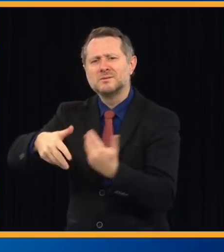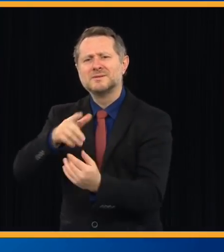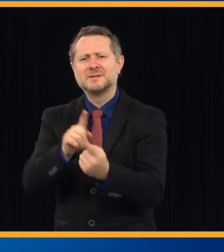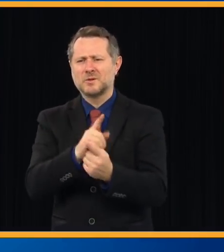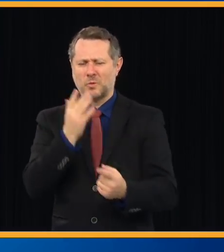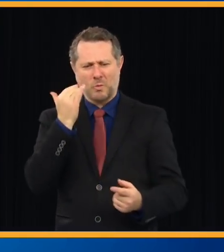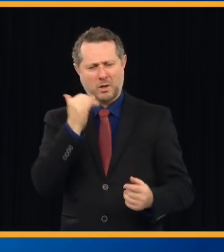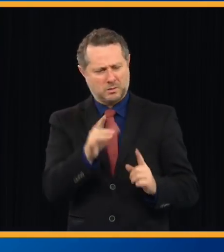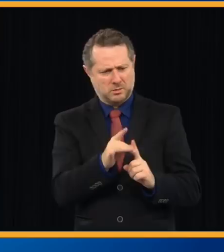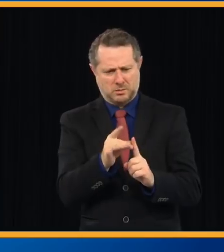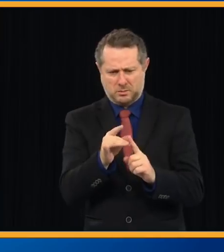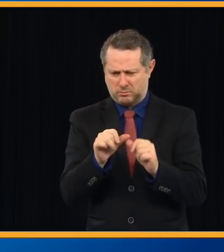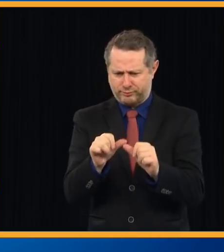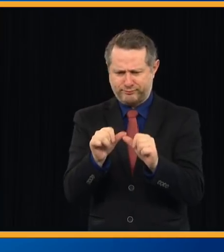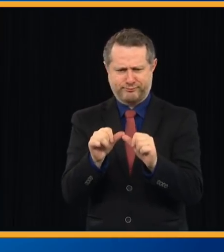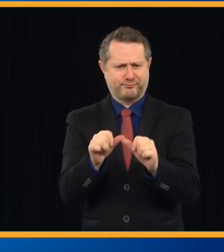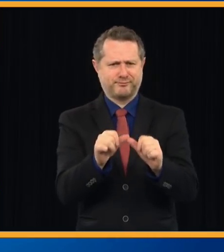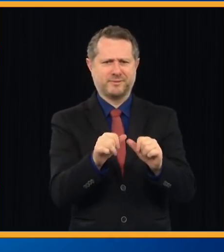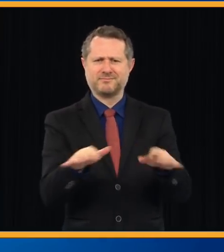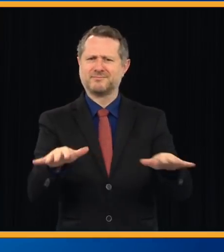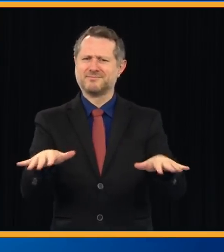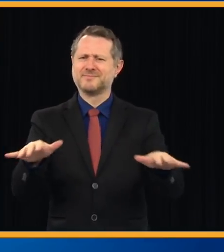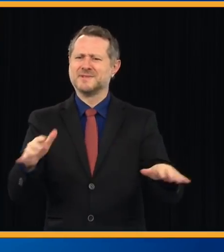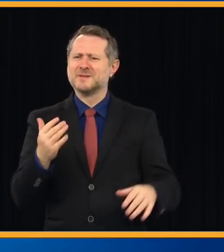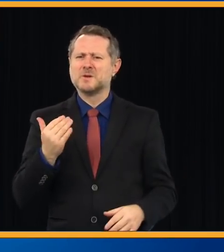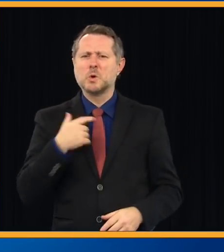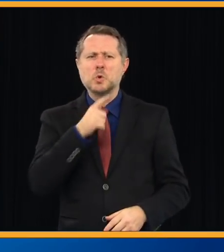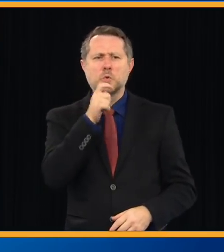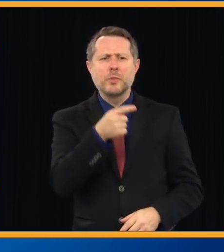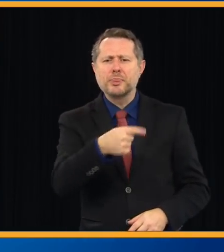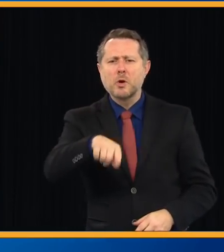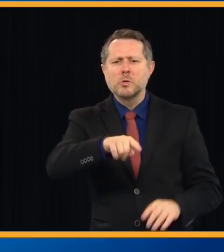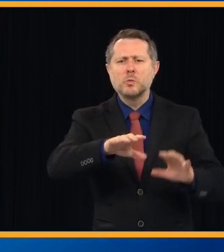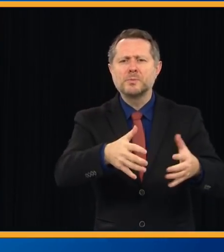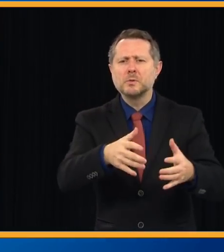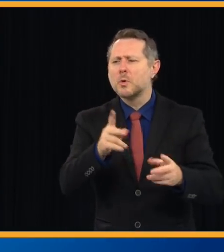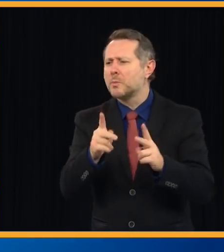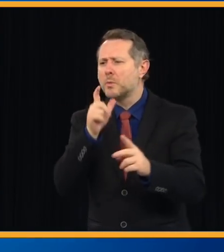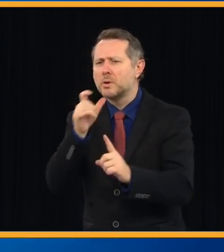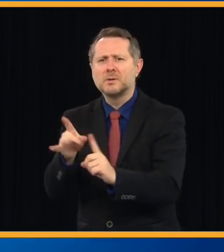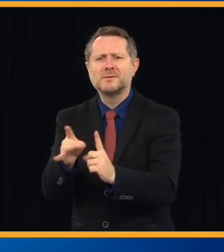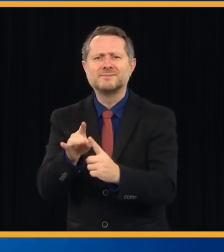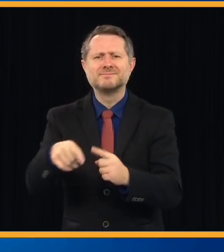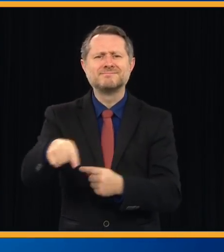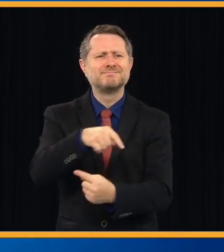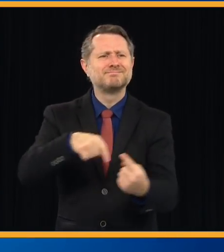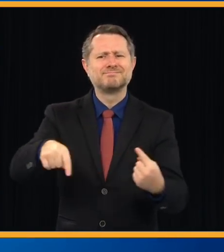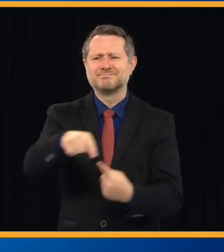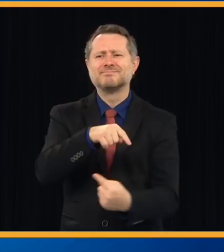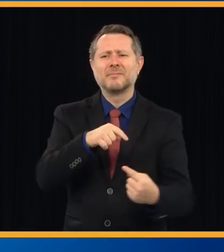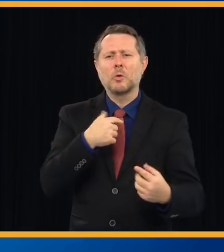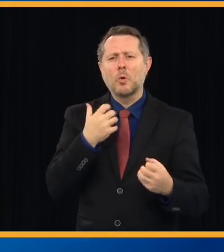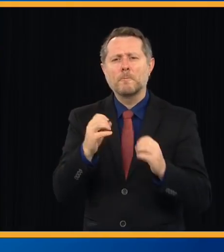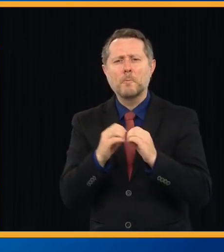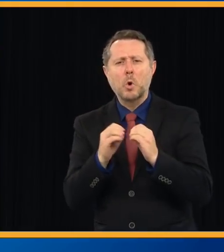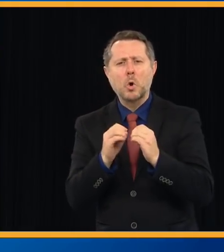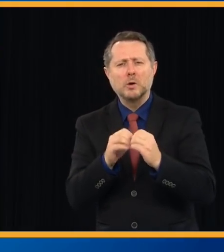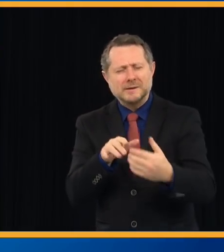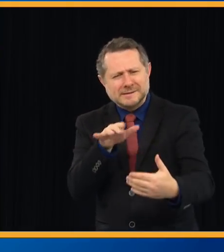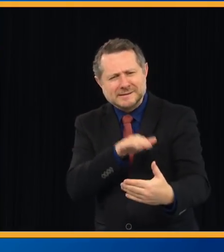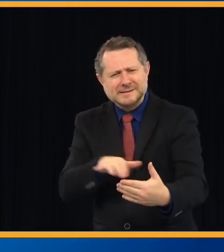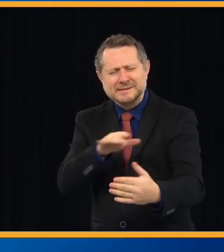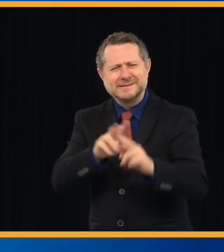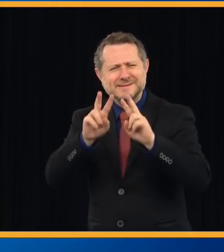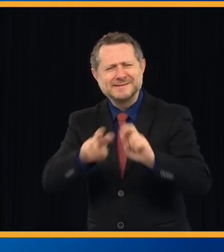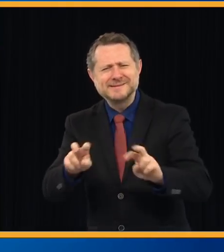continuing? Who's getting infected? And let's get more targeted in our response,